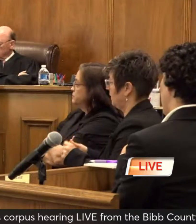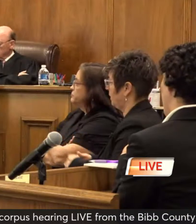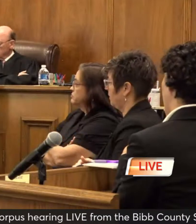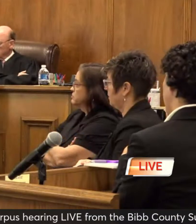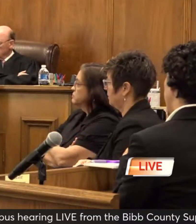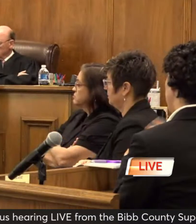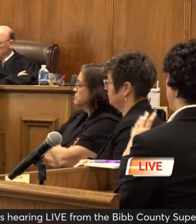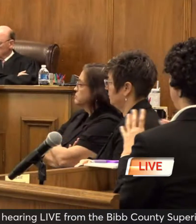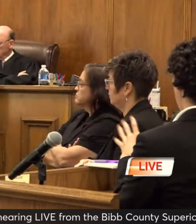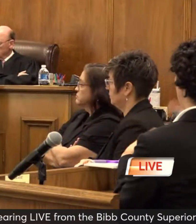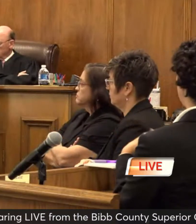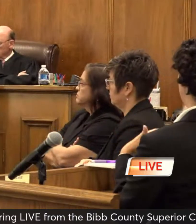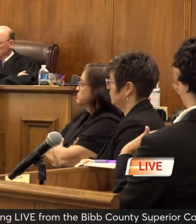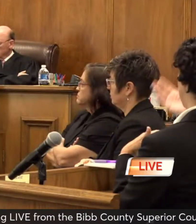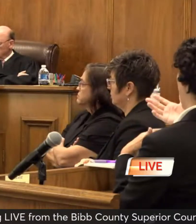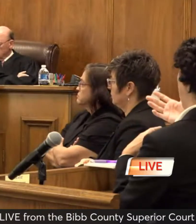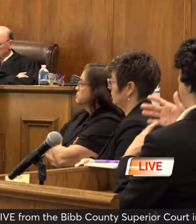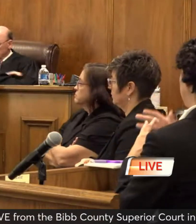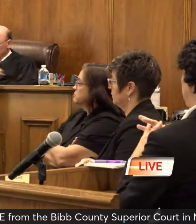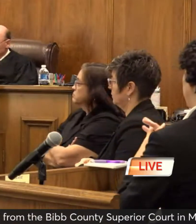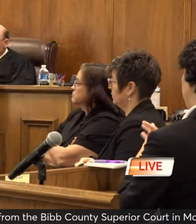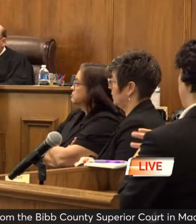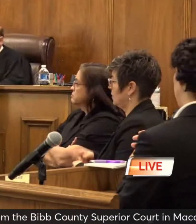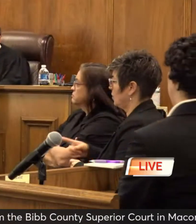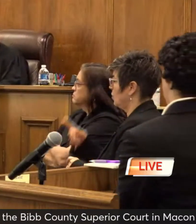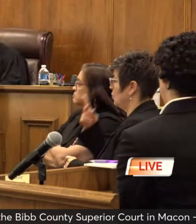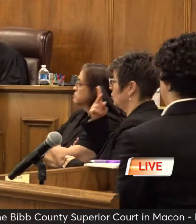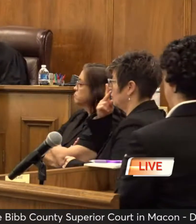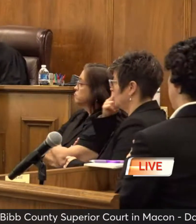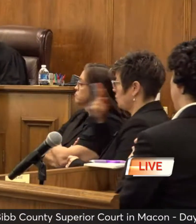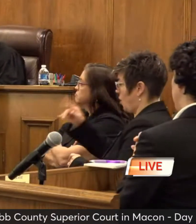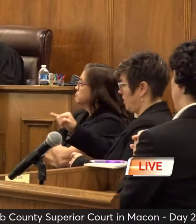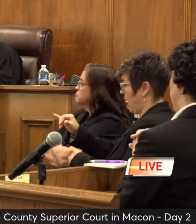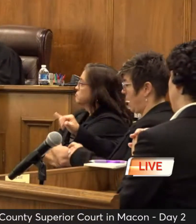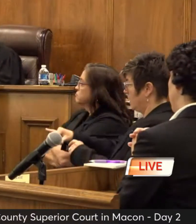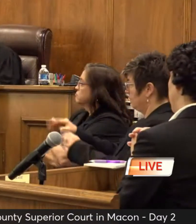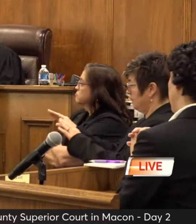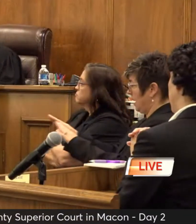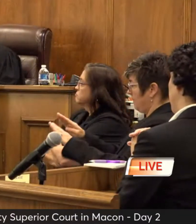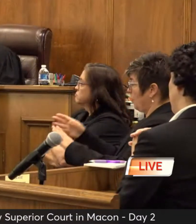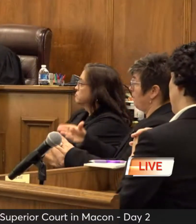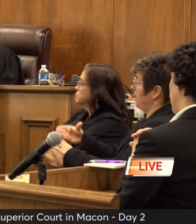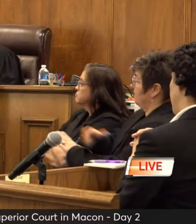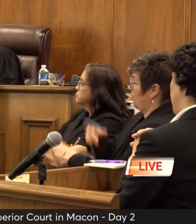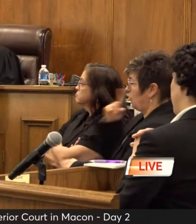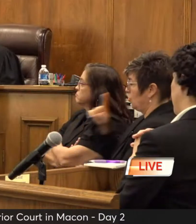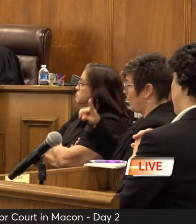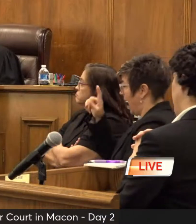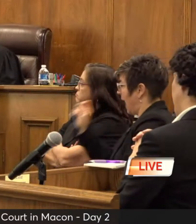Yes. So you saw it before you asked her any questions?